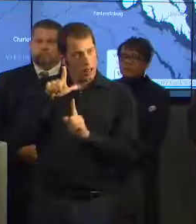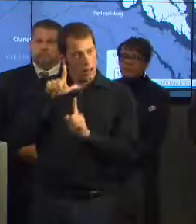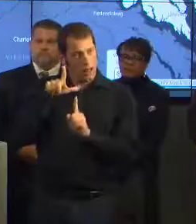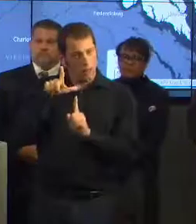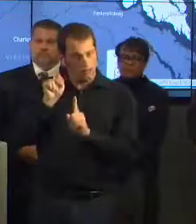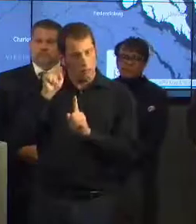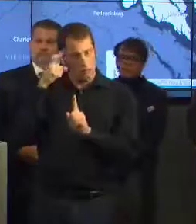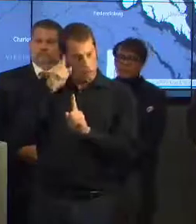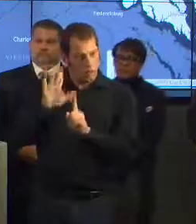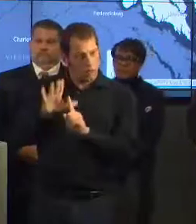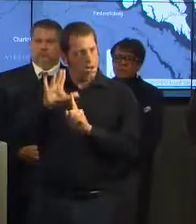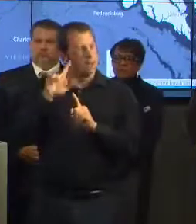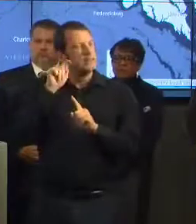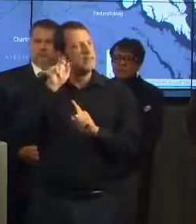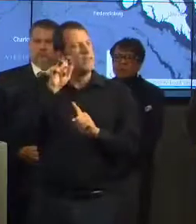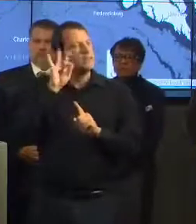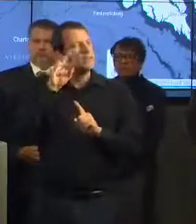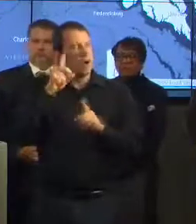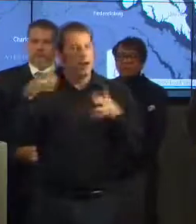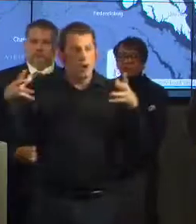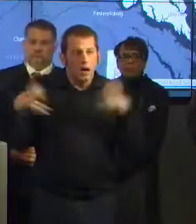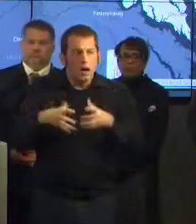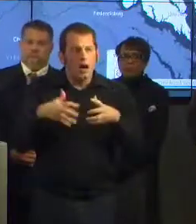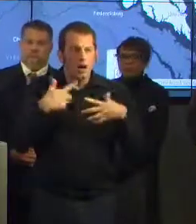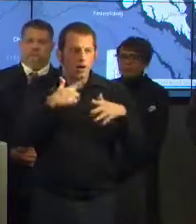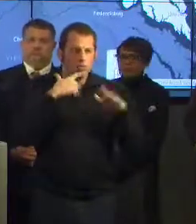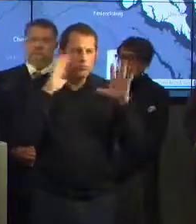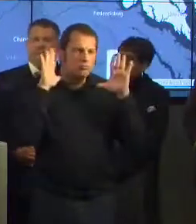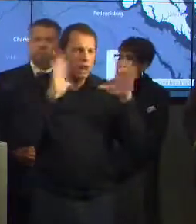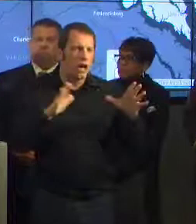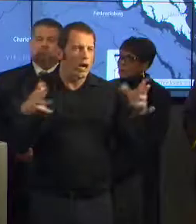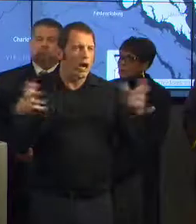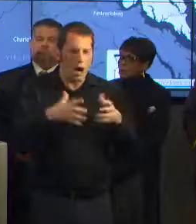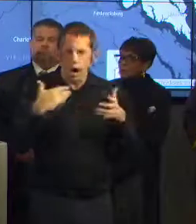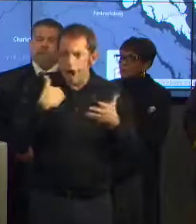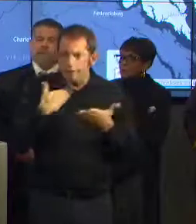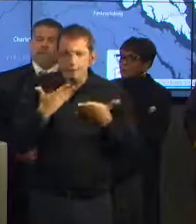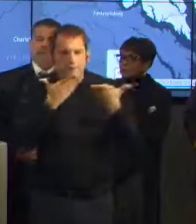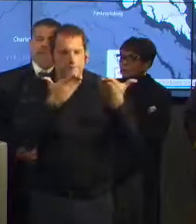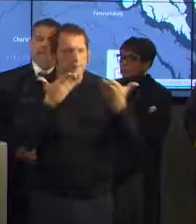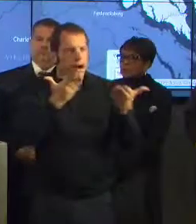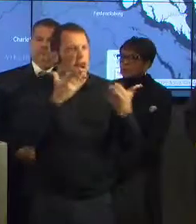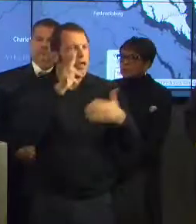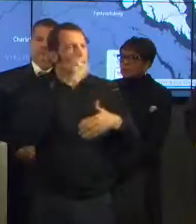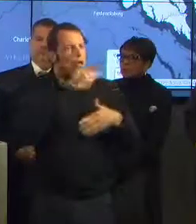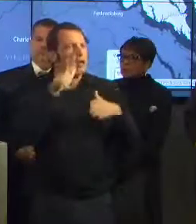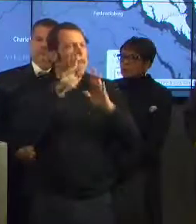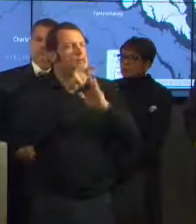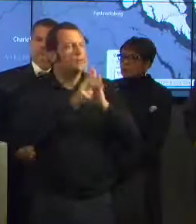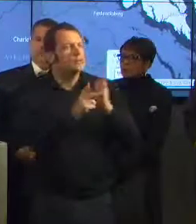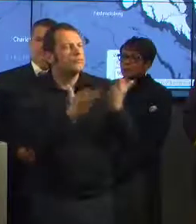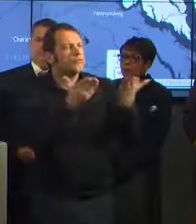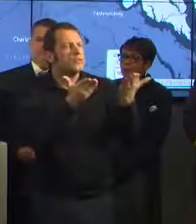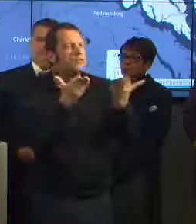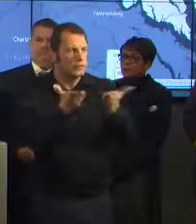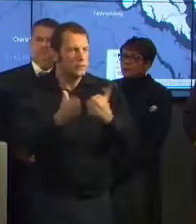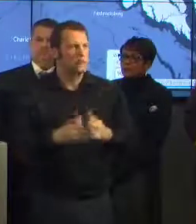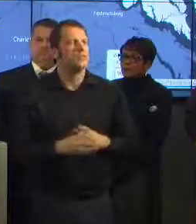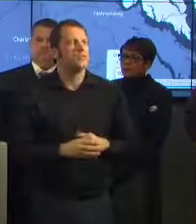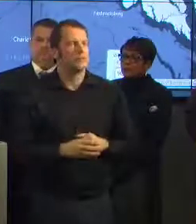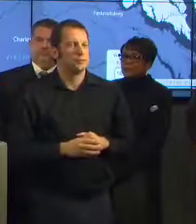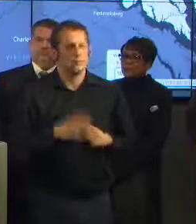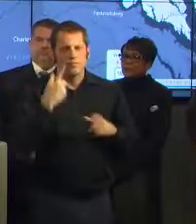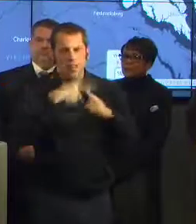under 33 policy recommendations provided to the governor. There are many very smart people working very hard to